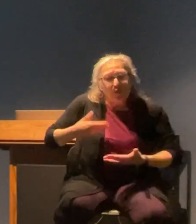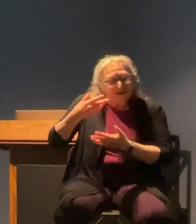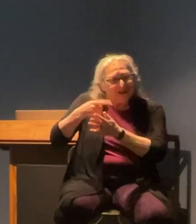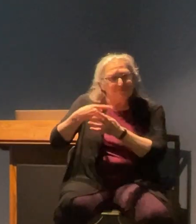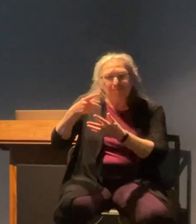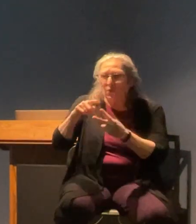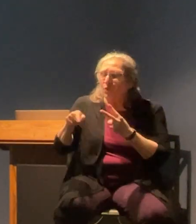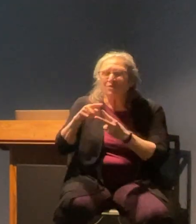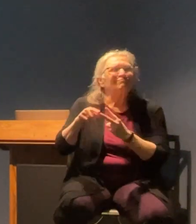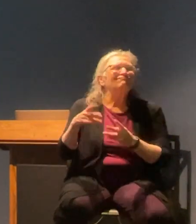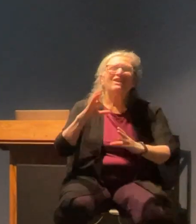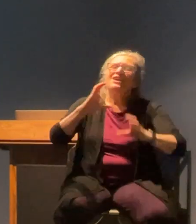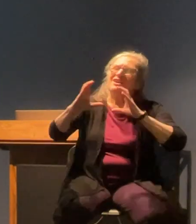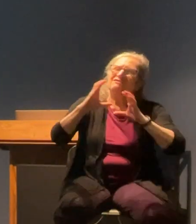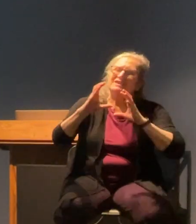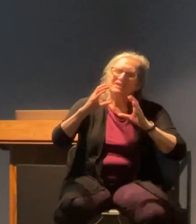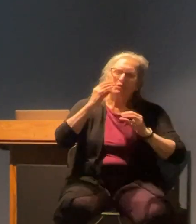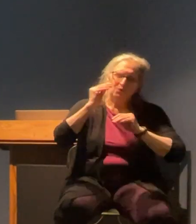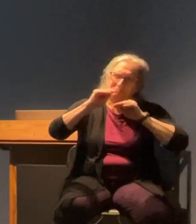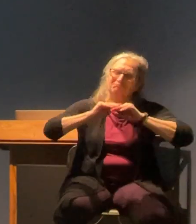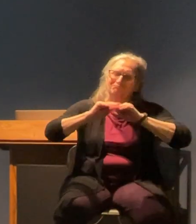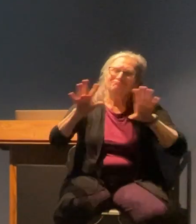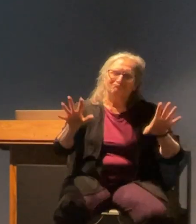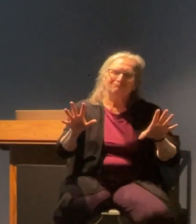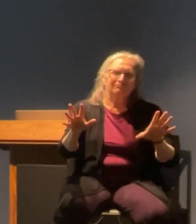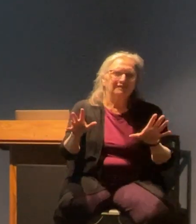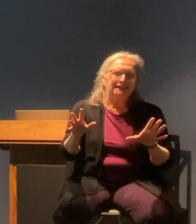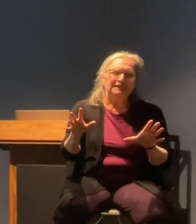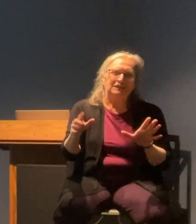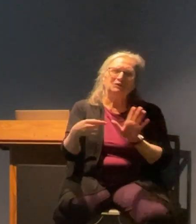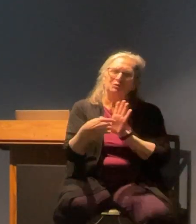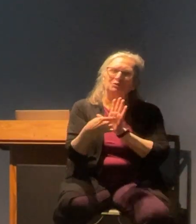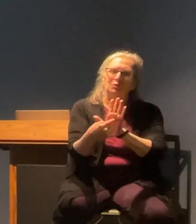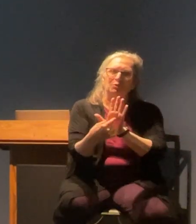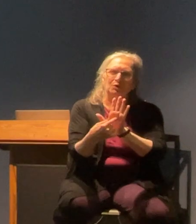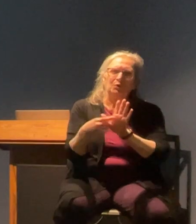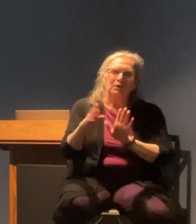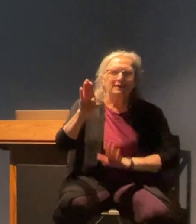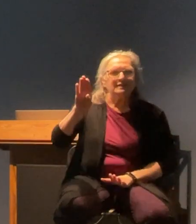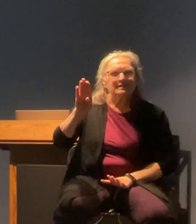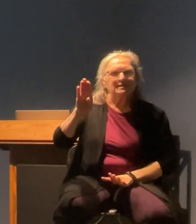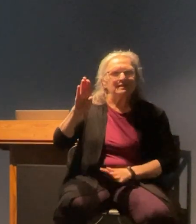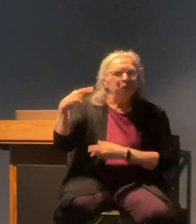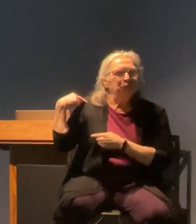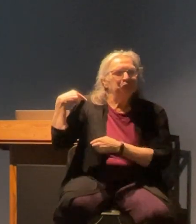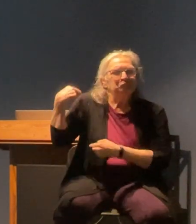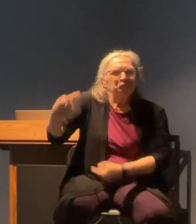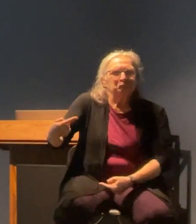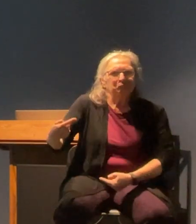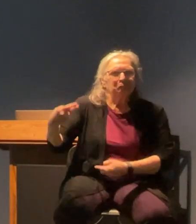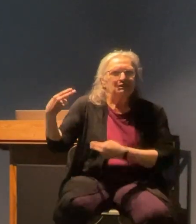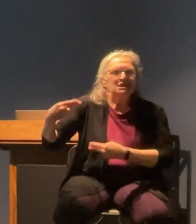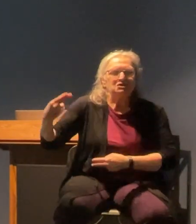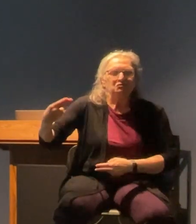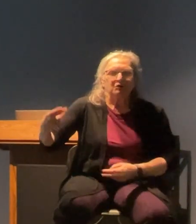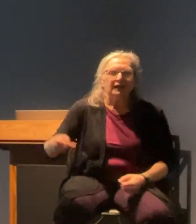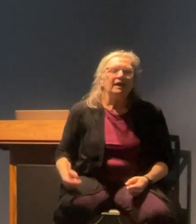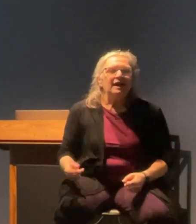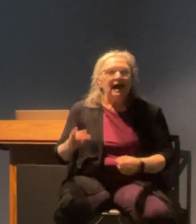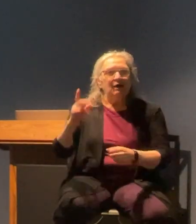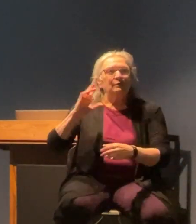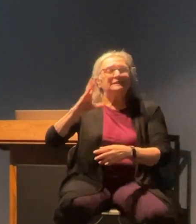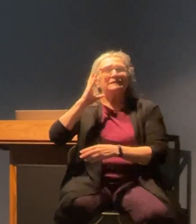of the bio, because what Jonathan is here to talk about is his lived experience and how that turned into his professional